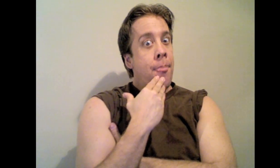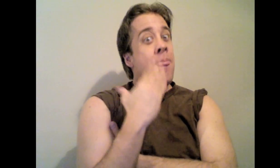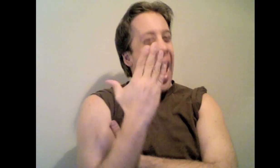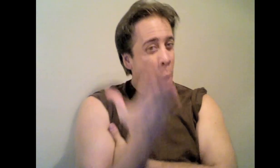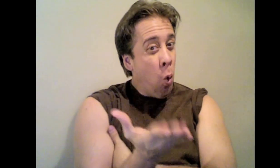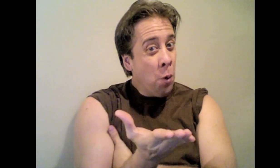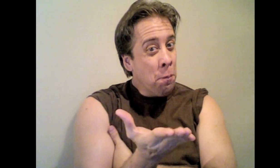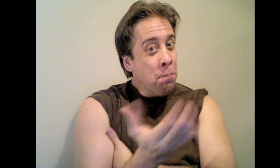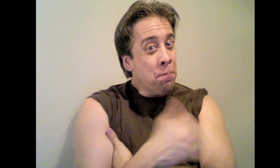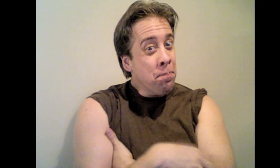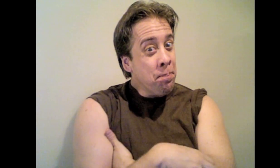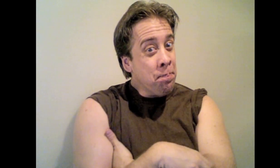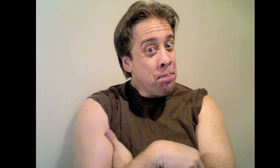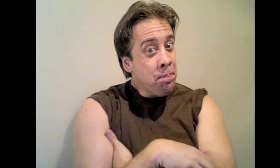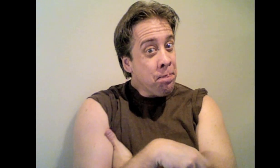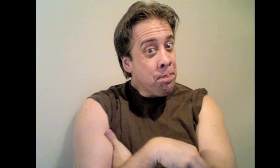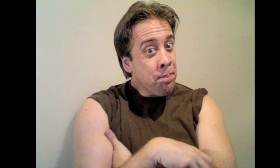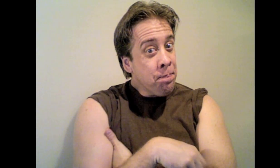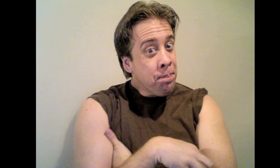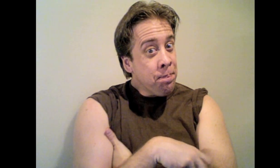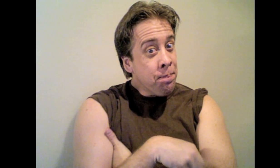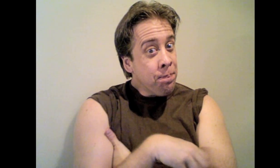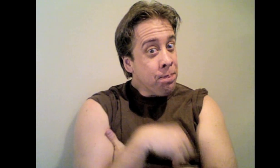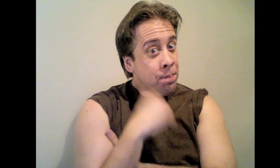All right, I want to thank the three of you.